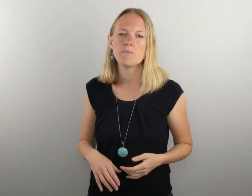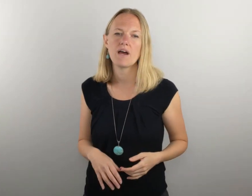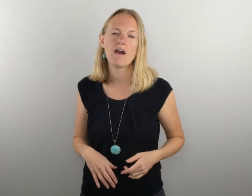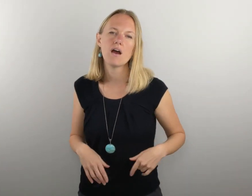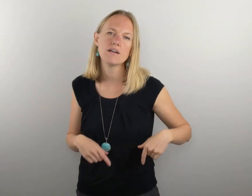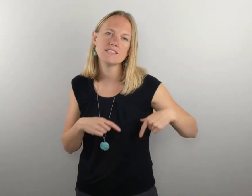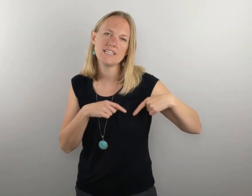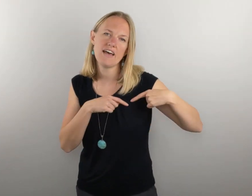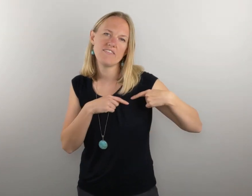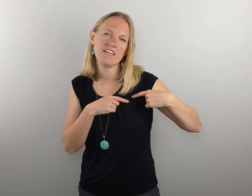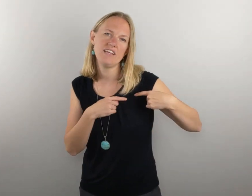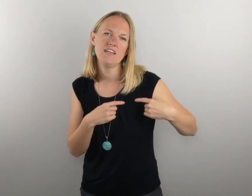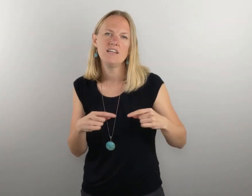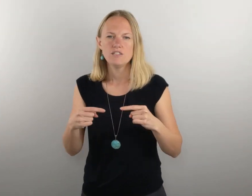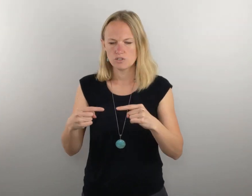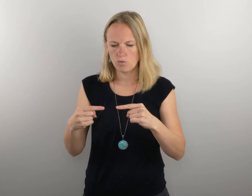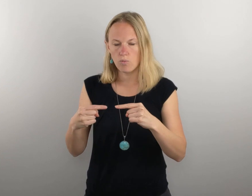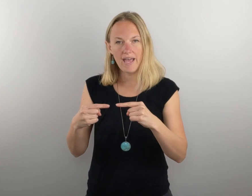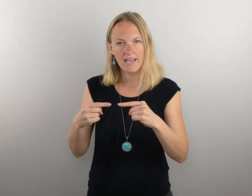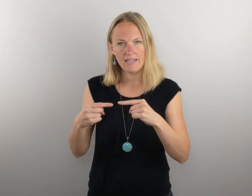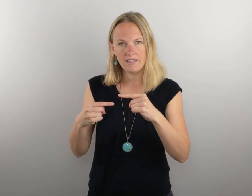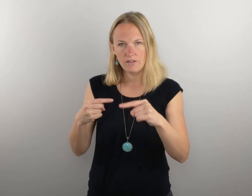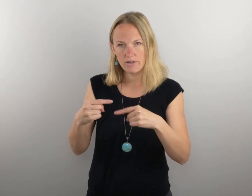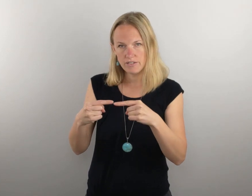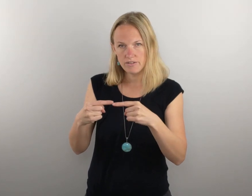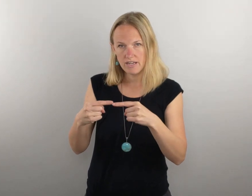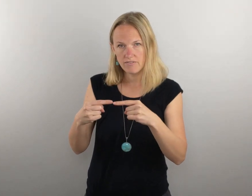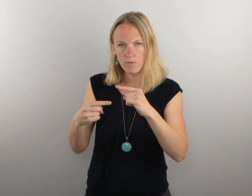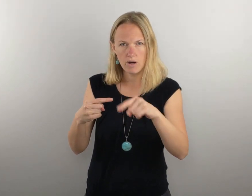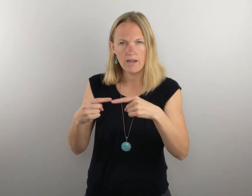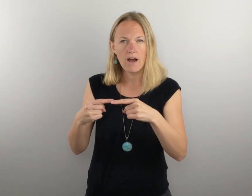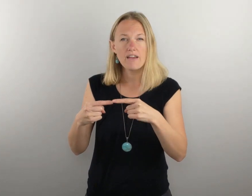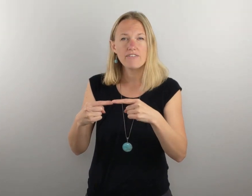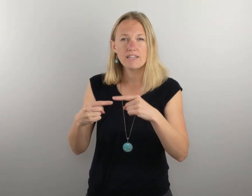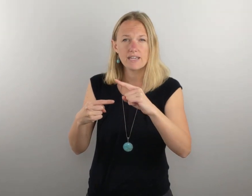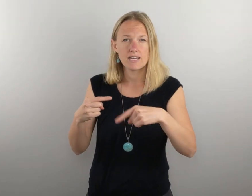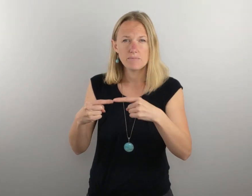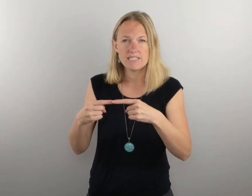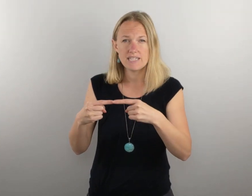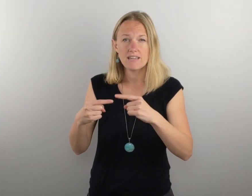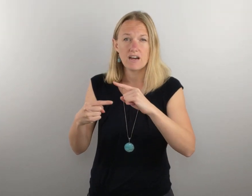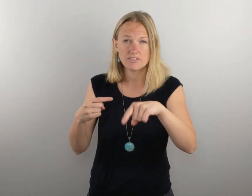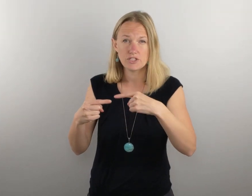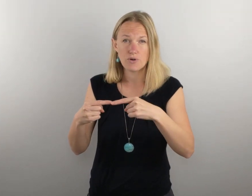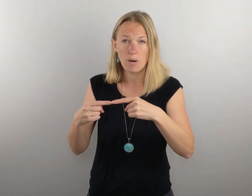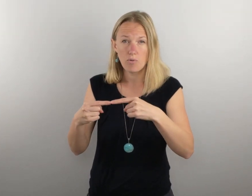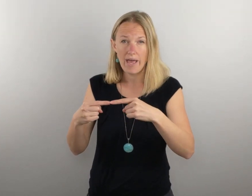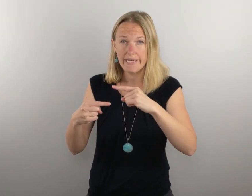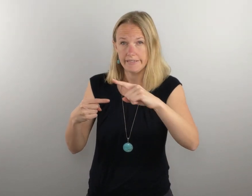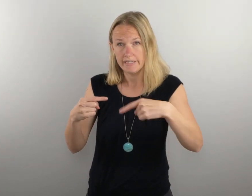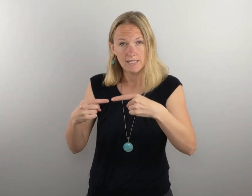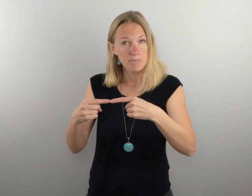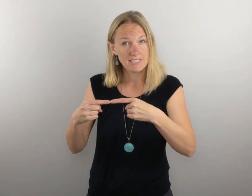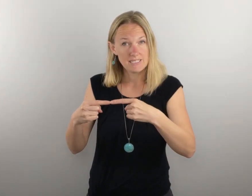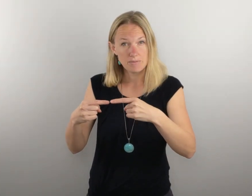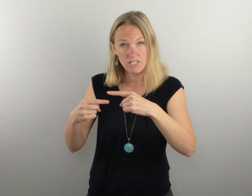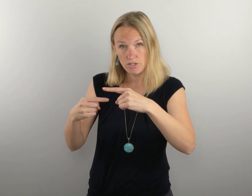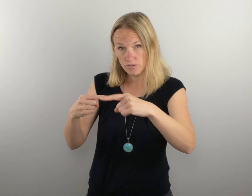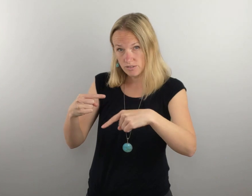my heart is heavy. So when, you can do that if you want. I find it kind of busy and often drop when, but it's up to you. So